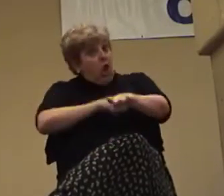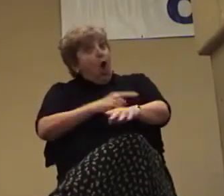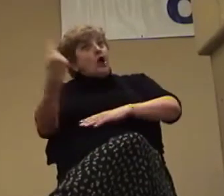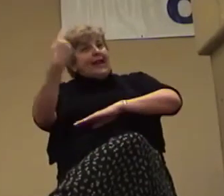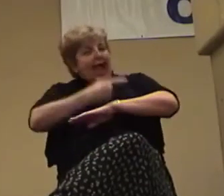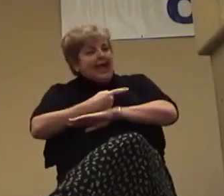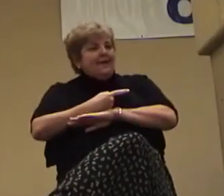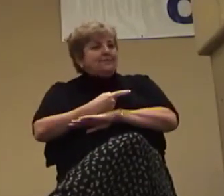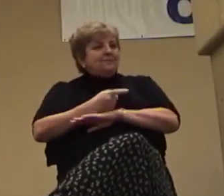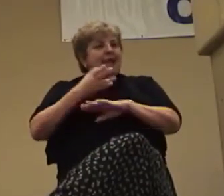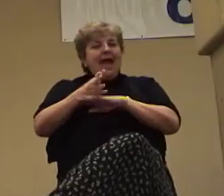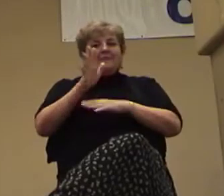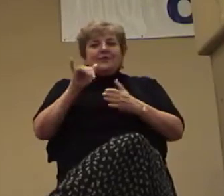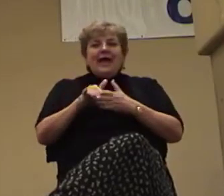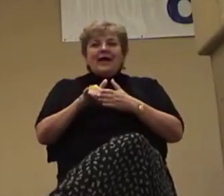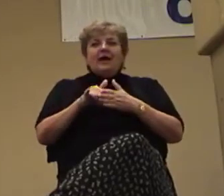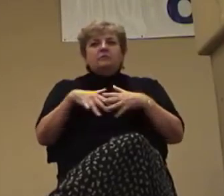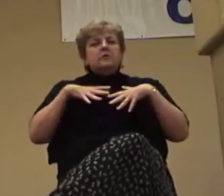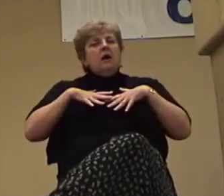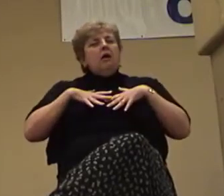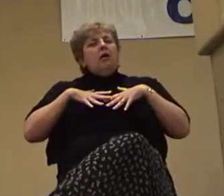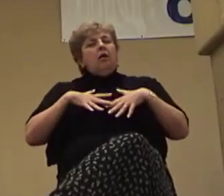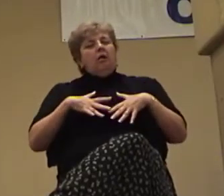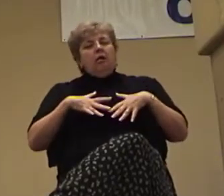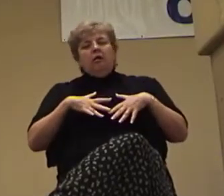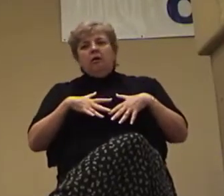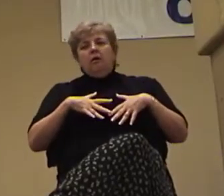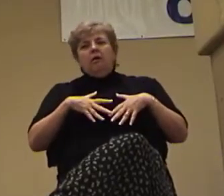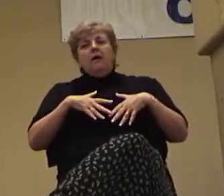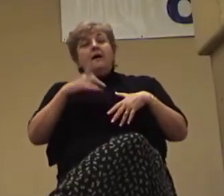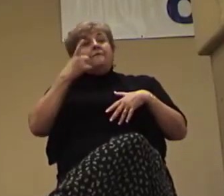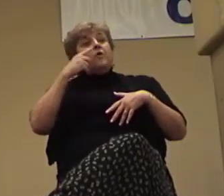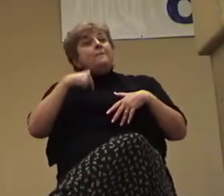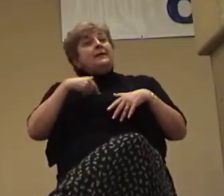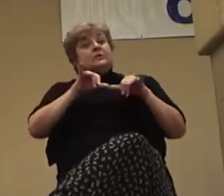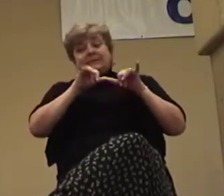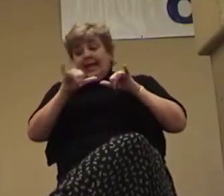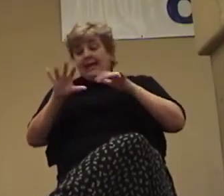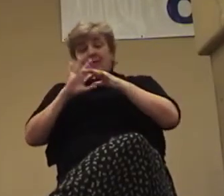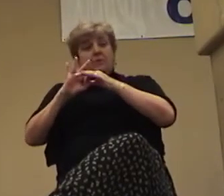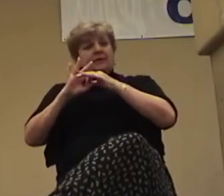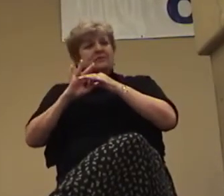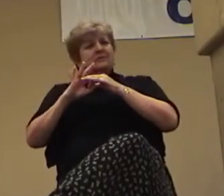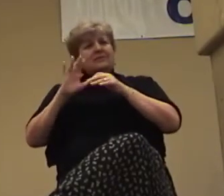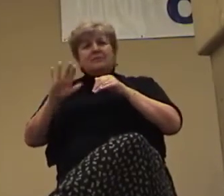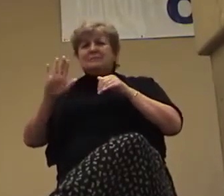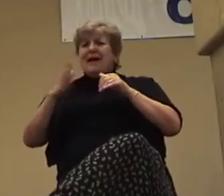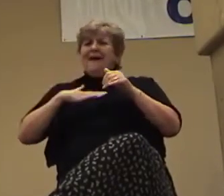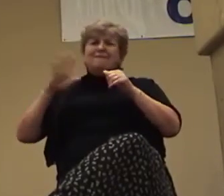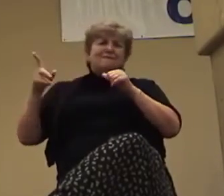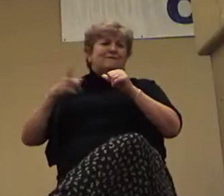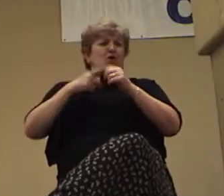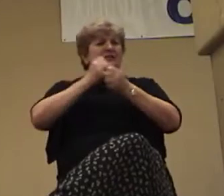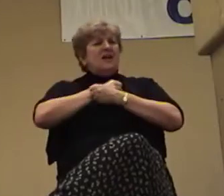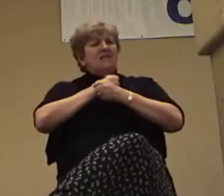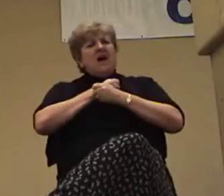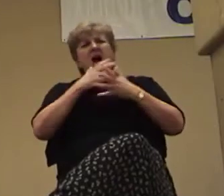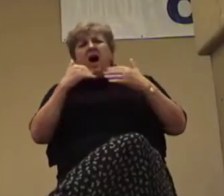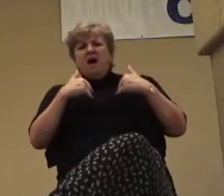after that, I was devastated because in order for me to stay in this relationship, that was my first love. I had been in relationships, I've had people propose, had all of